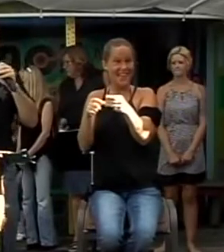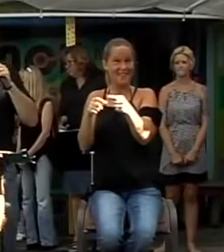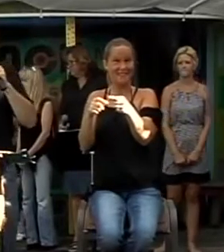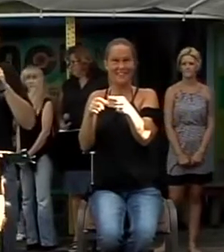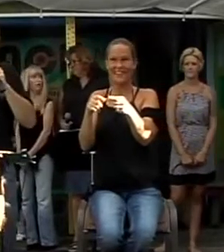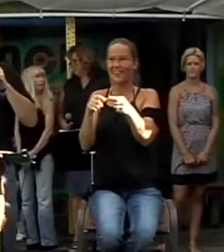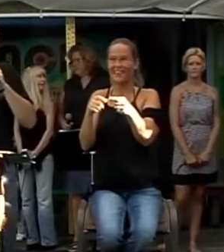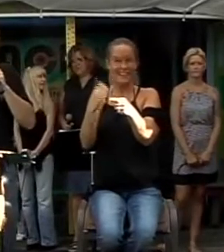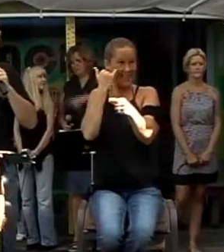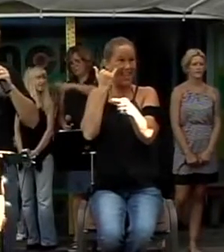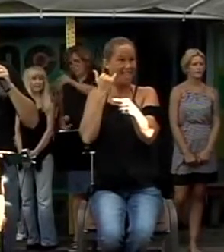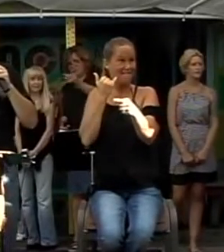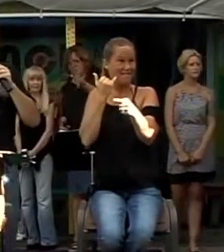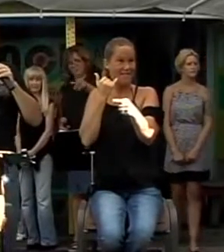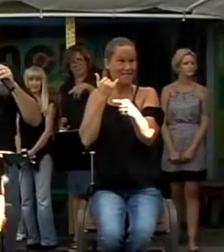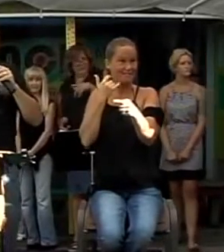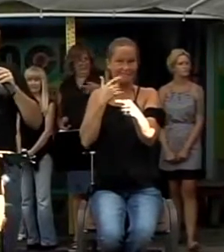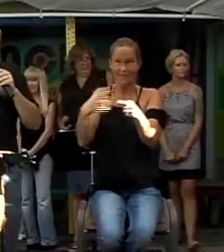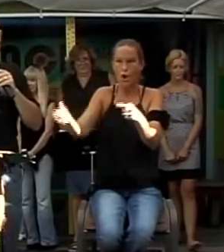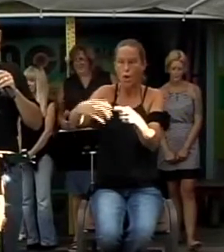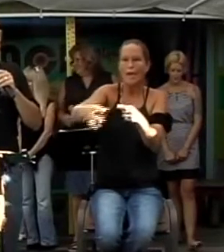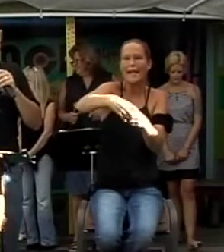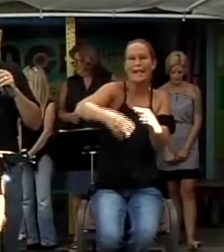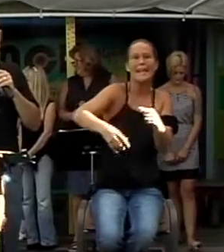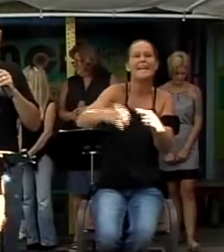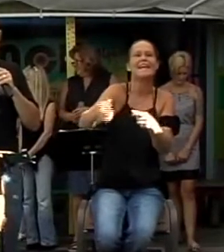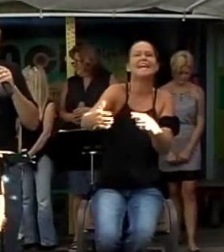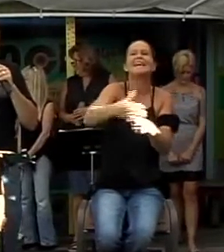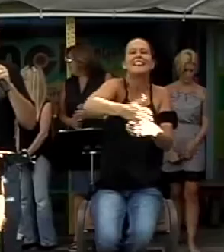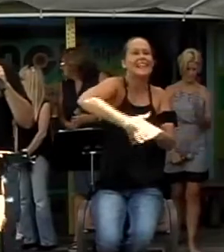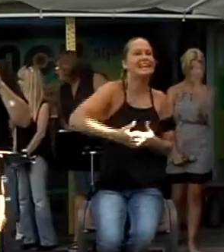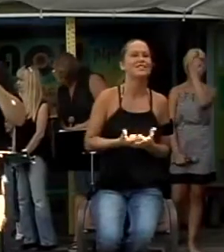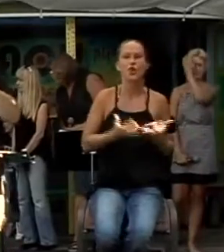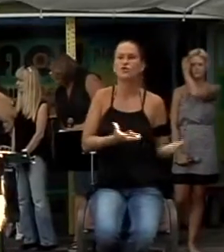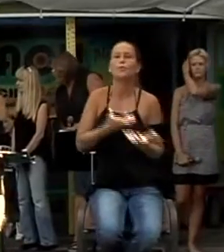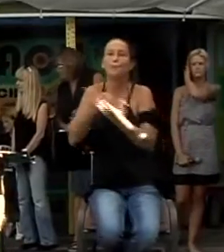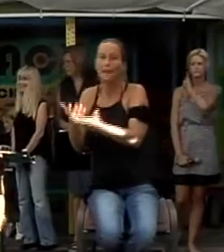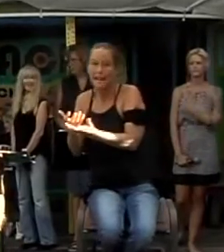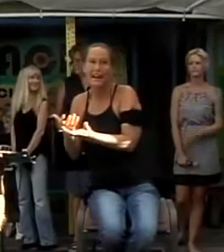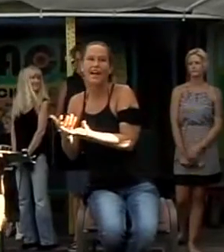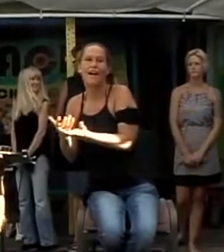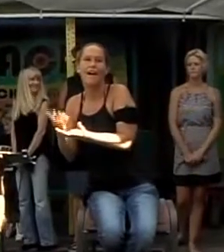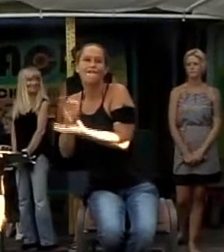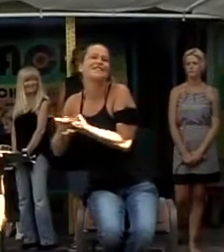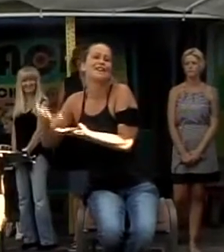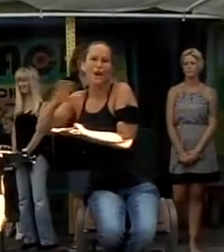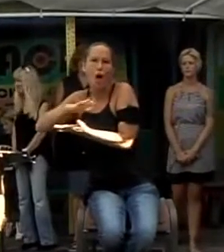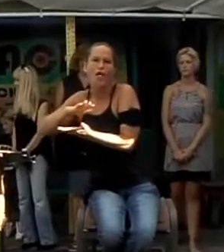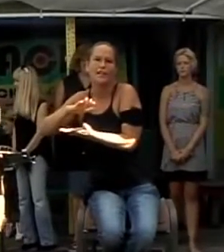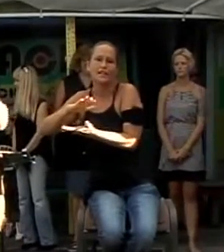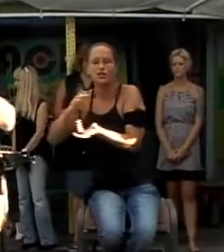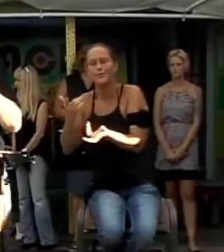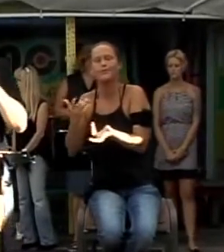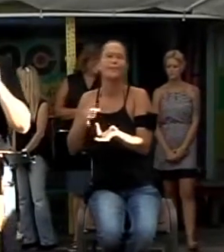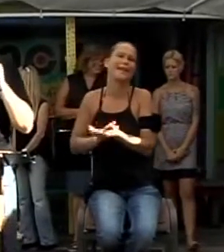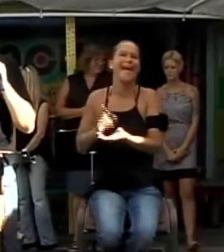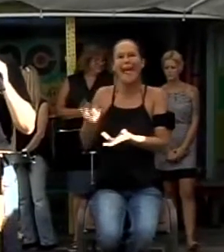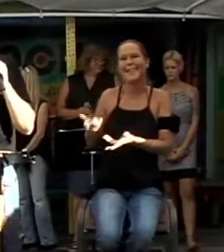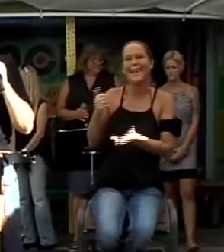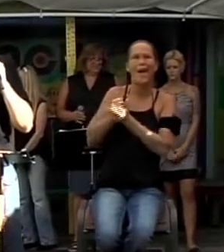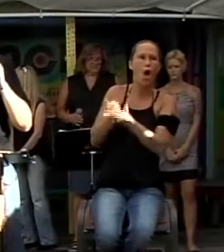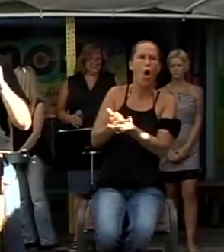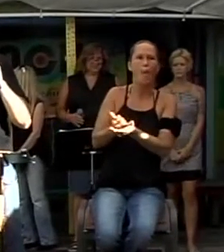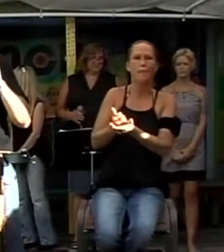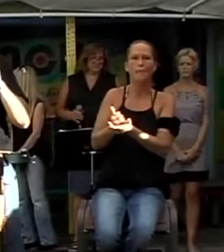food can, pull tabs. We're still collecting those to bring to the college, and those help the Ronald McDonald House, and they help us gain